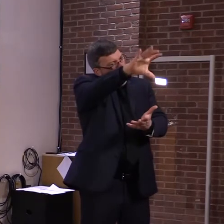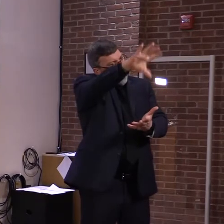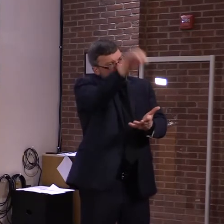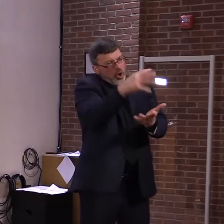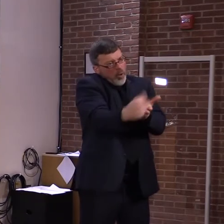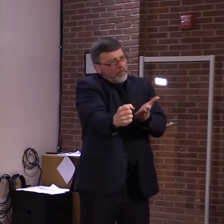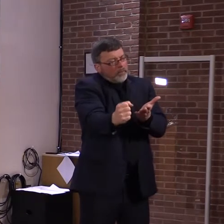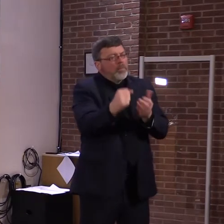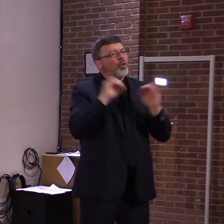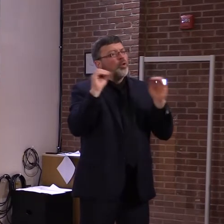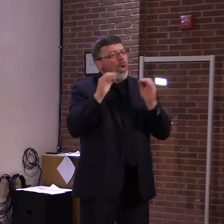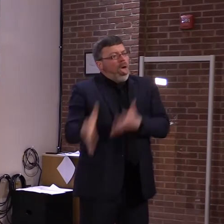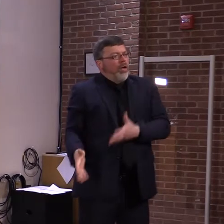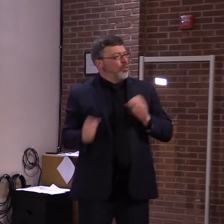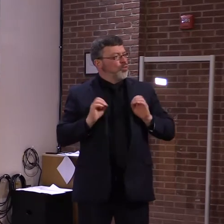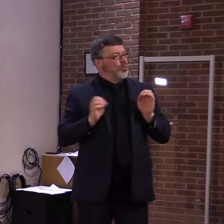advantage